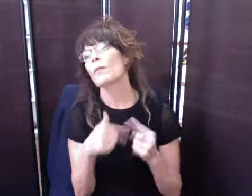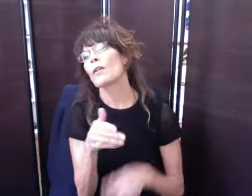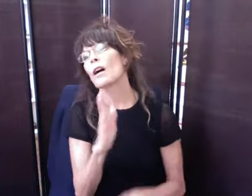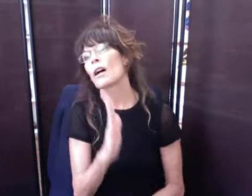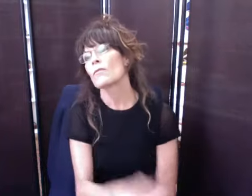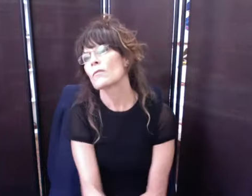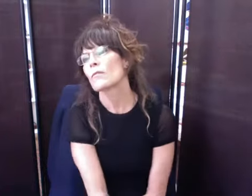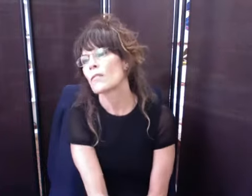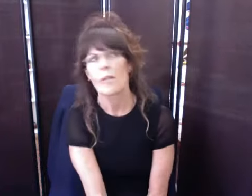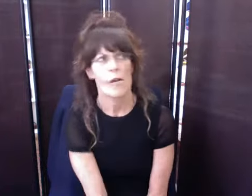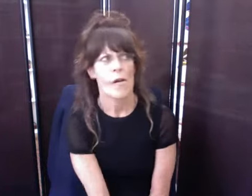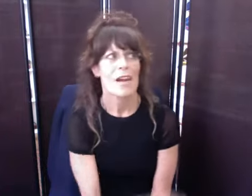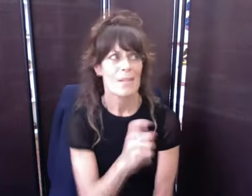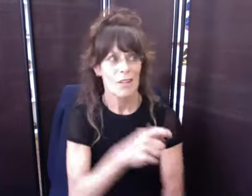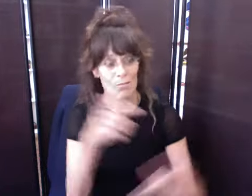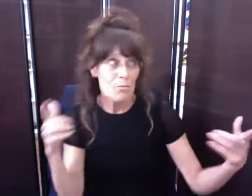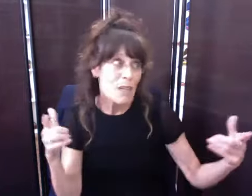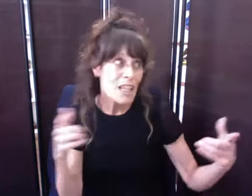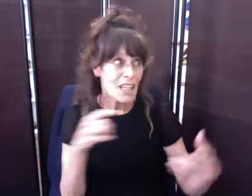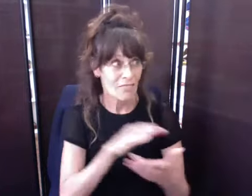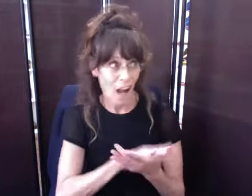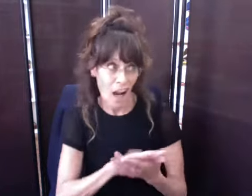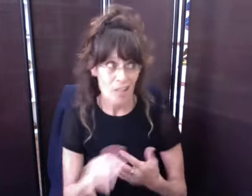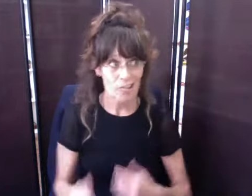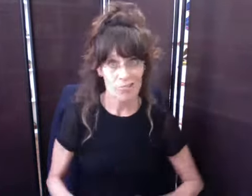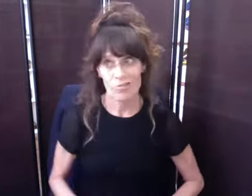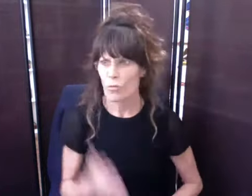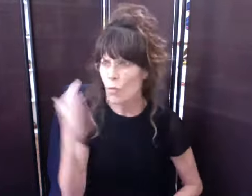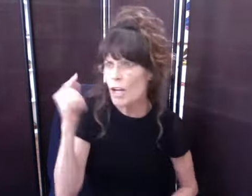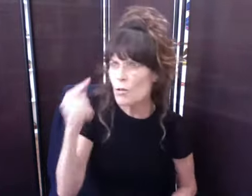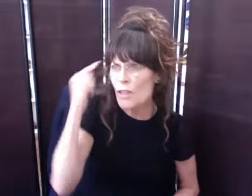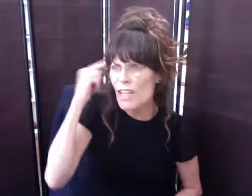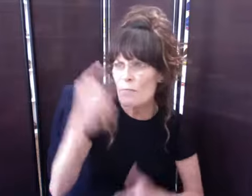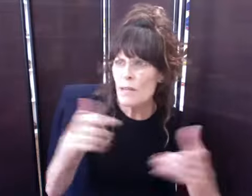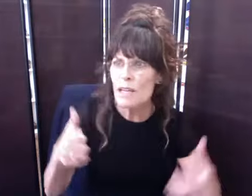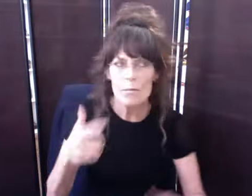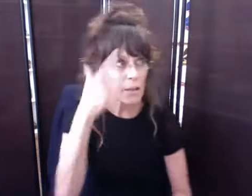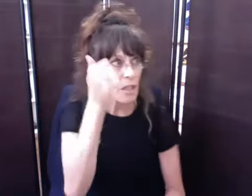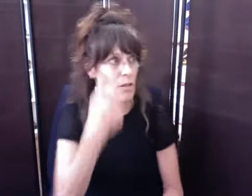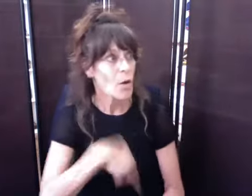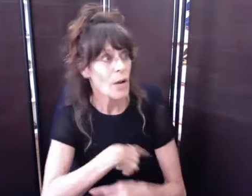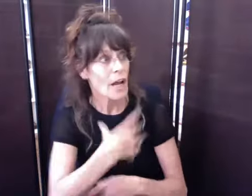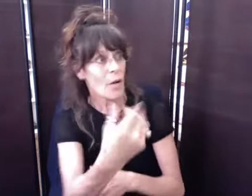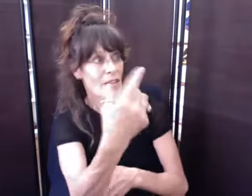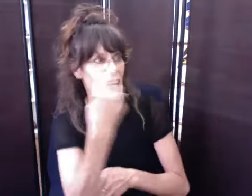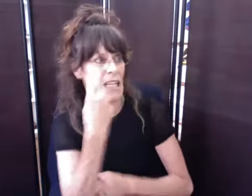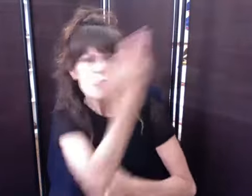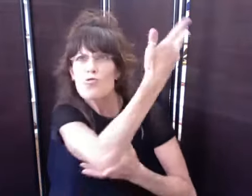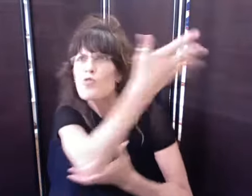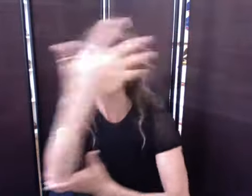well, he must be big and he must be nice. And he said, well, why do you think he's big? And I said, well, when I go outside, I see these trees and I see the sky and I see all this